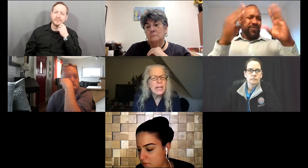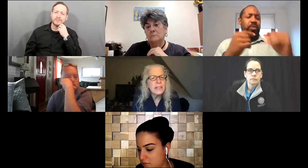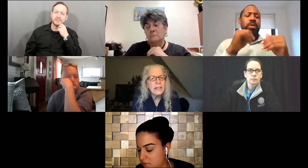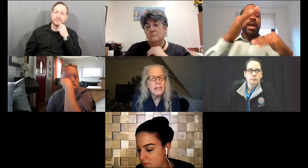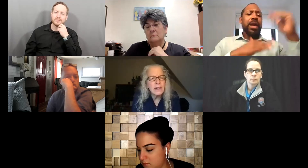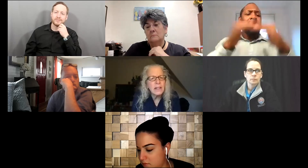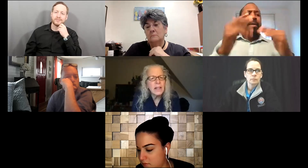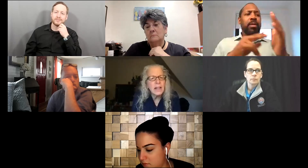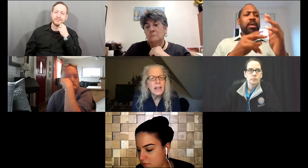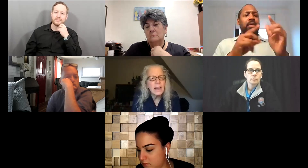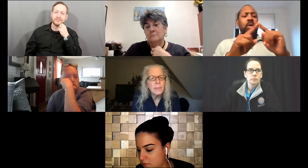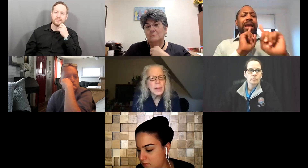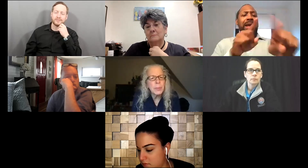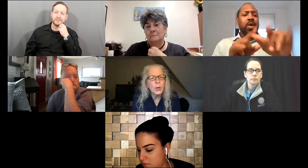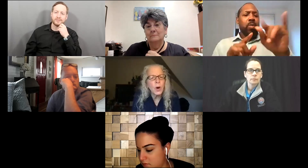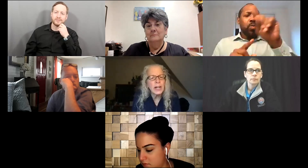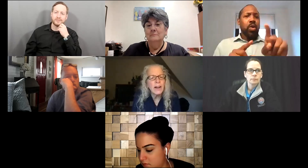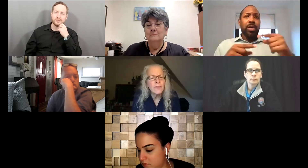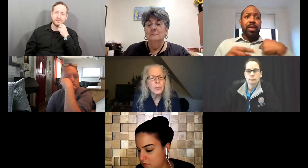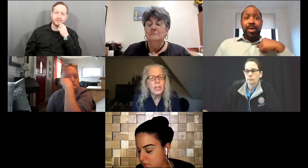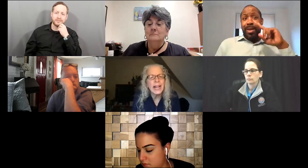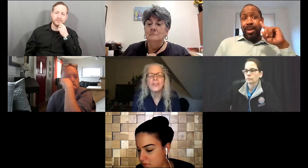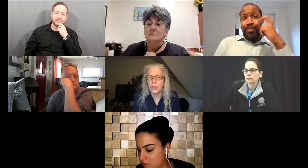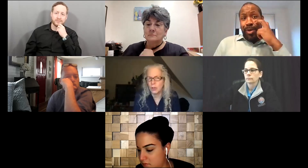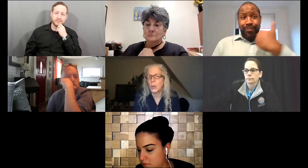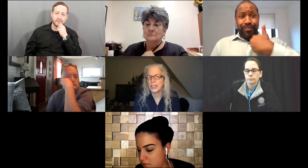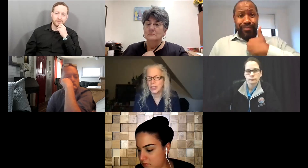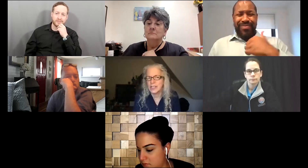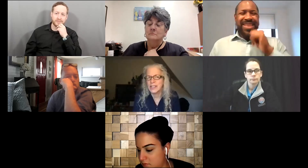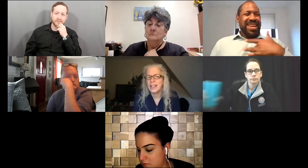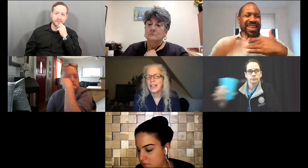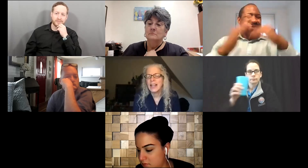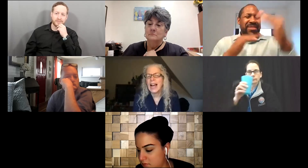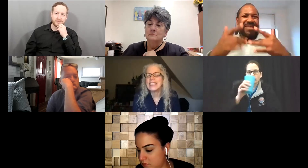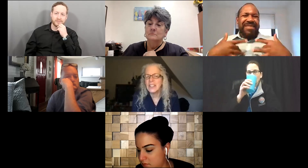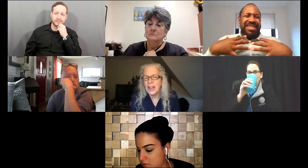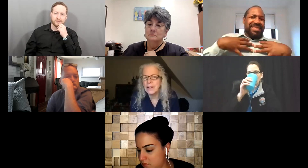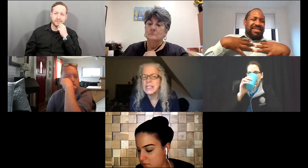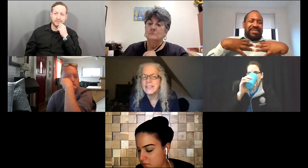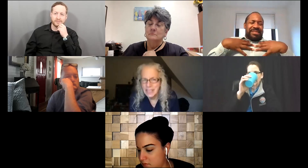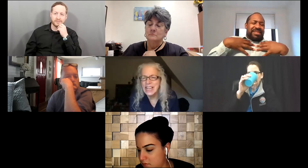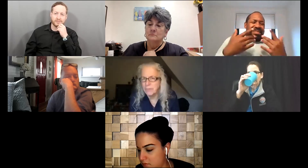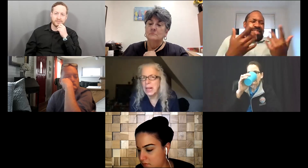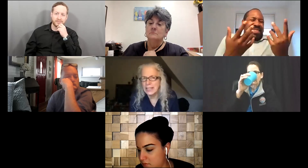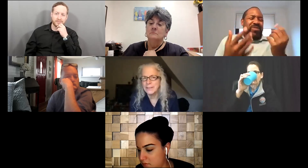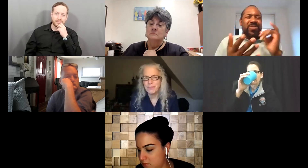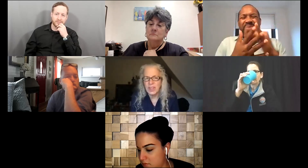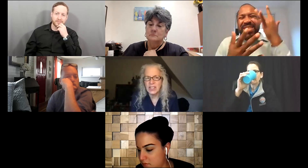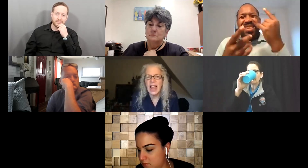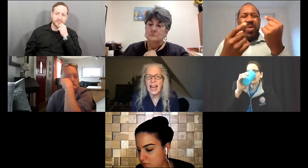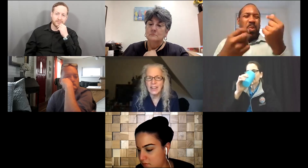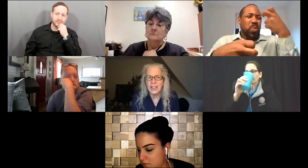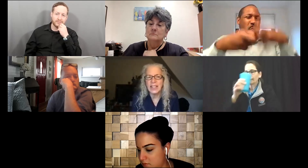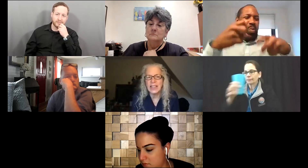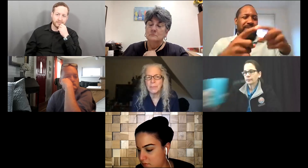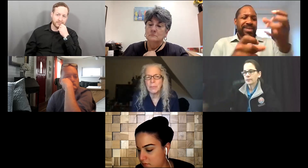I meant people who aren't comfortable answering those questions, identifying themselves as deafblind.